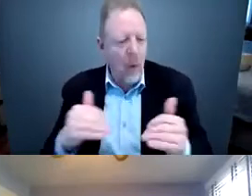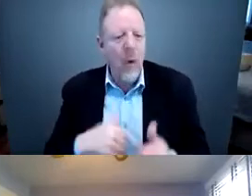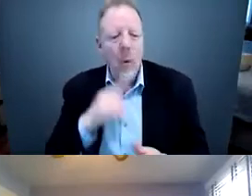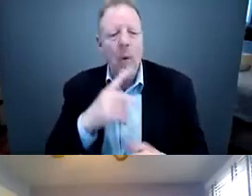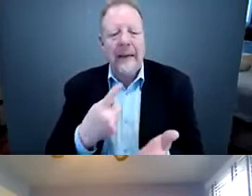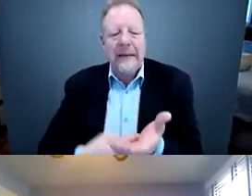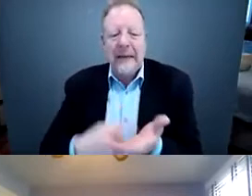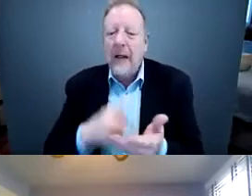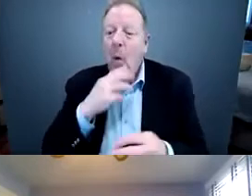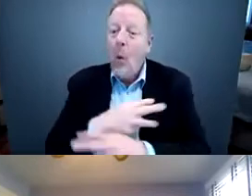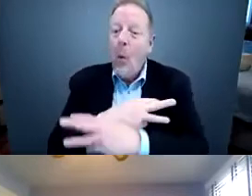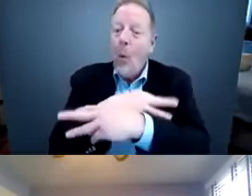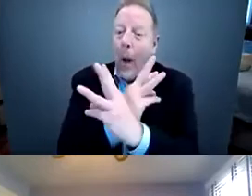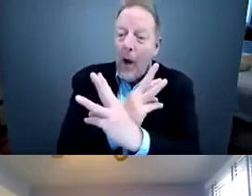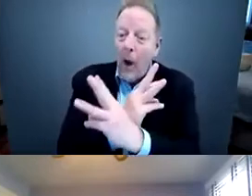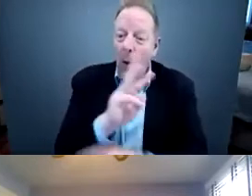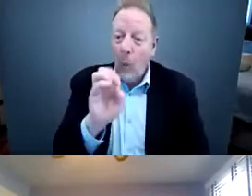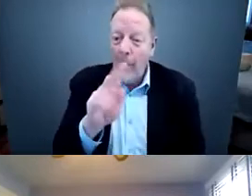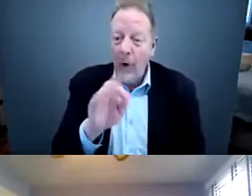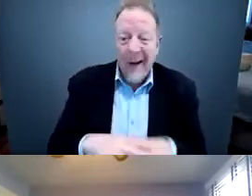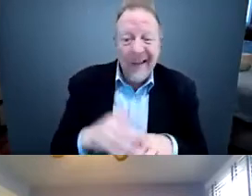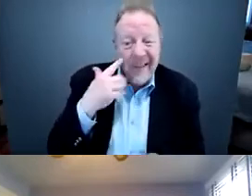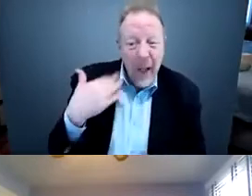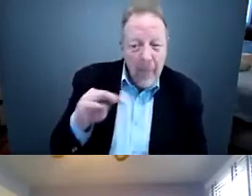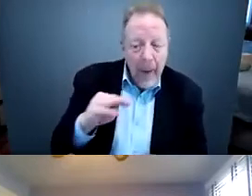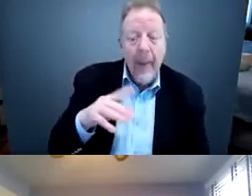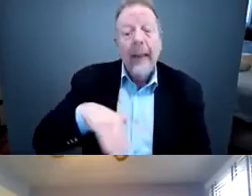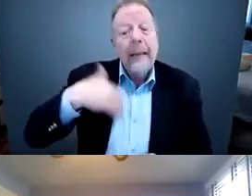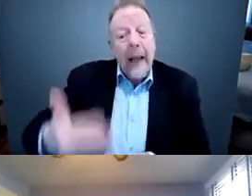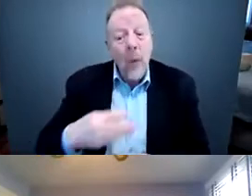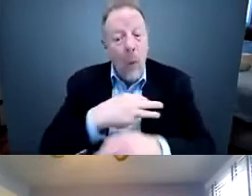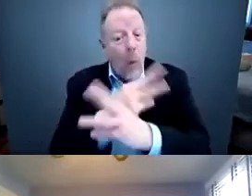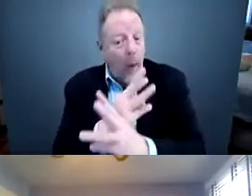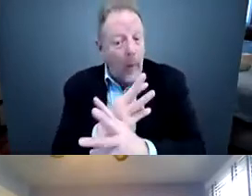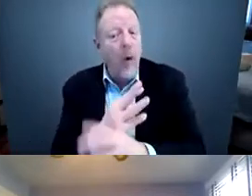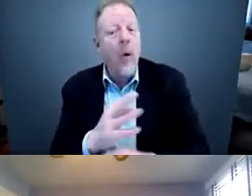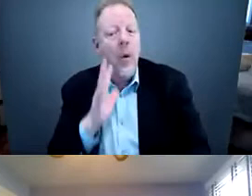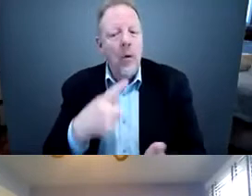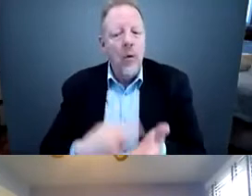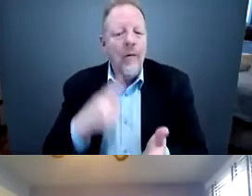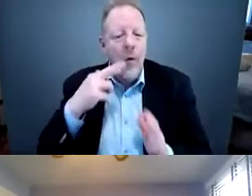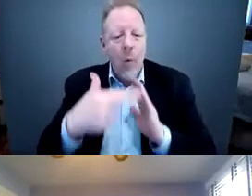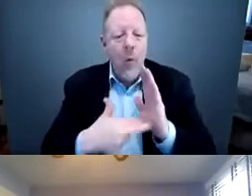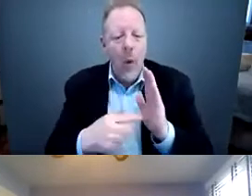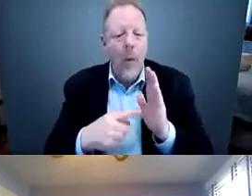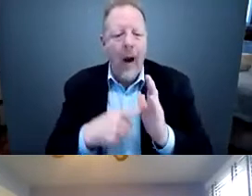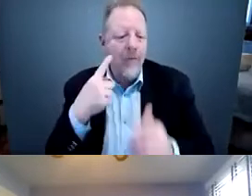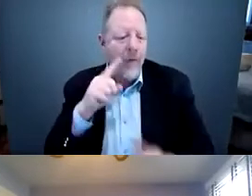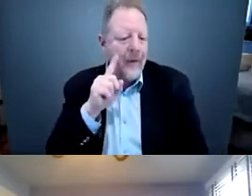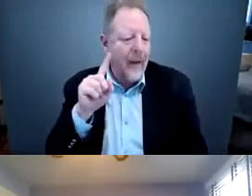we did on Monday and the next webinar that we're discussing on role models for the deaf and hard of